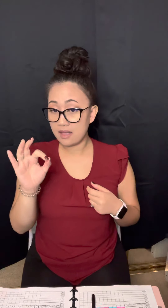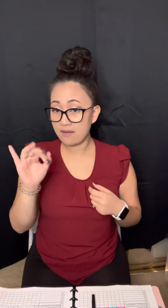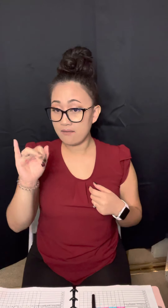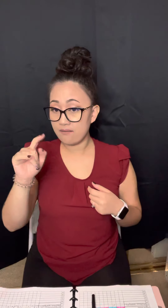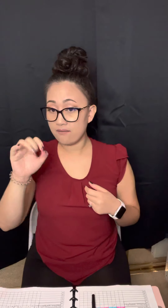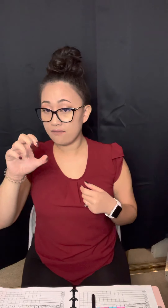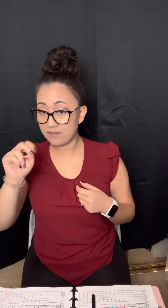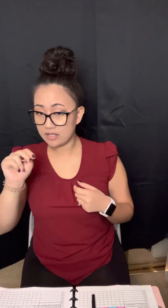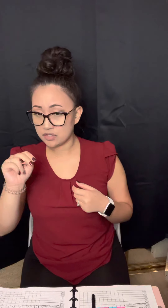Brianna?